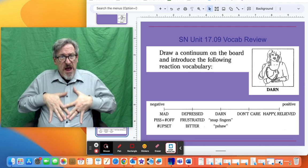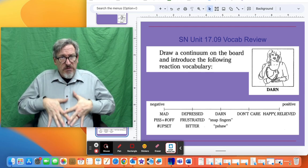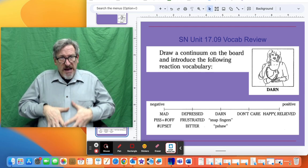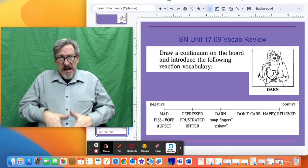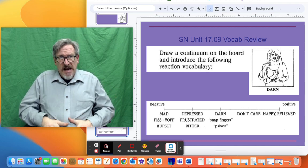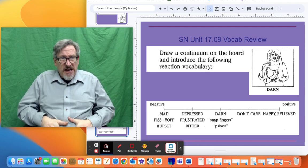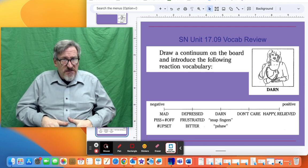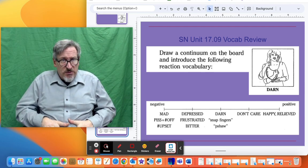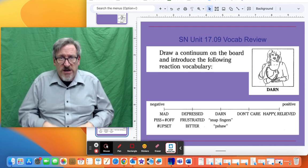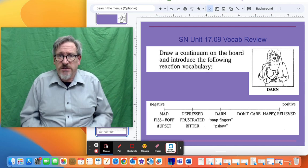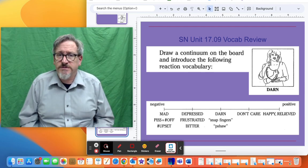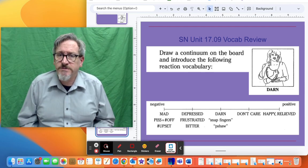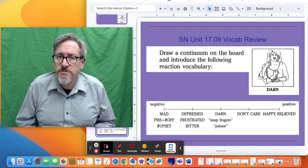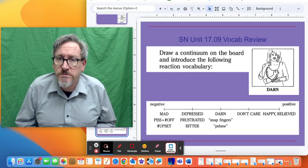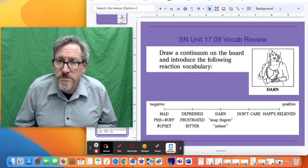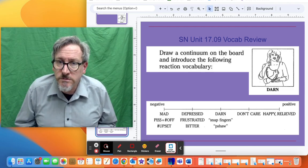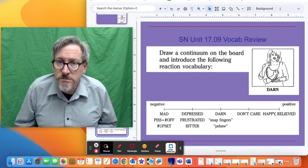wet blanket kind of depression.